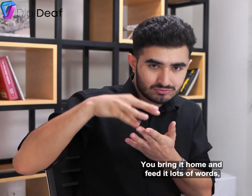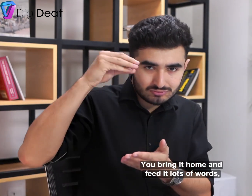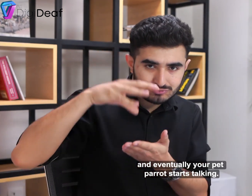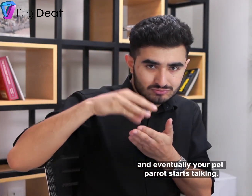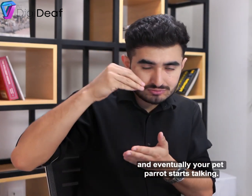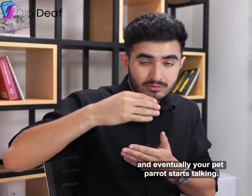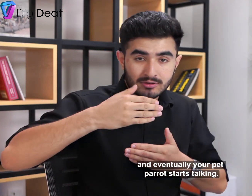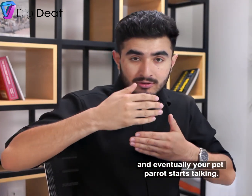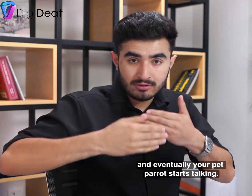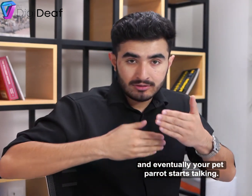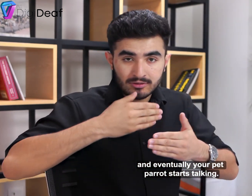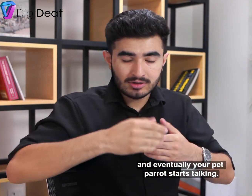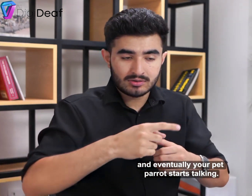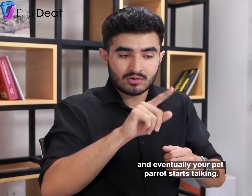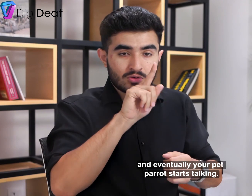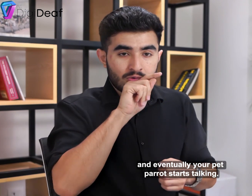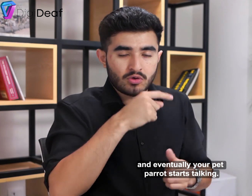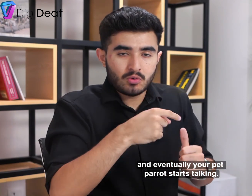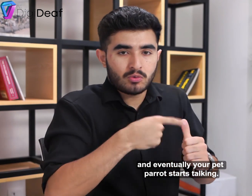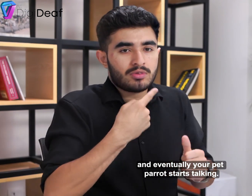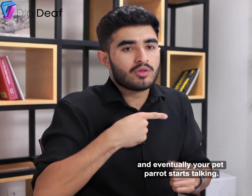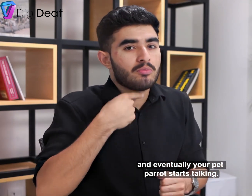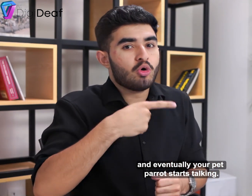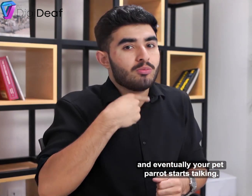and eventually your pet parrot starts talking.